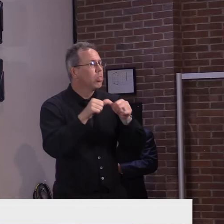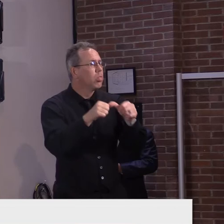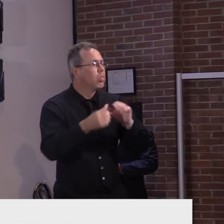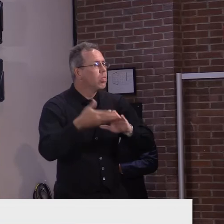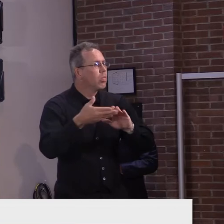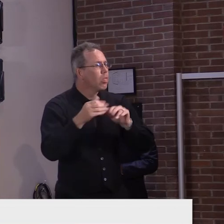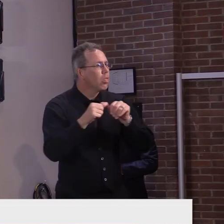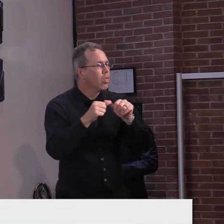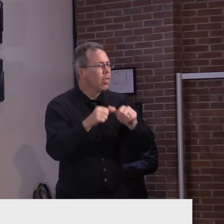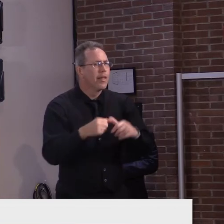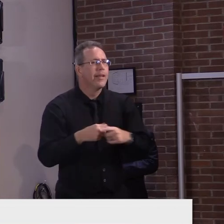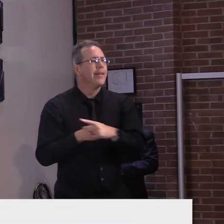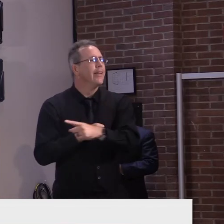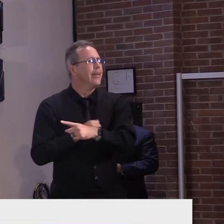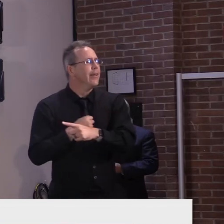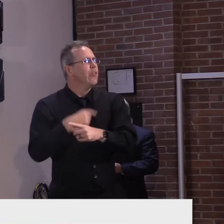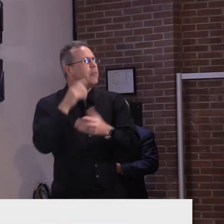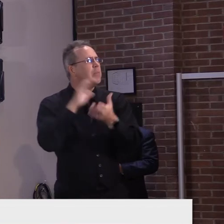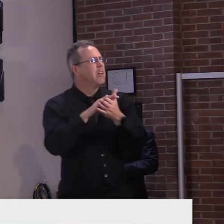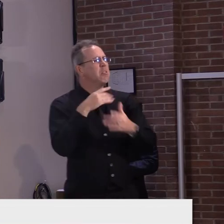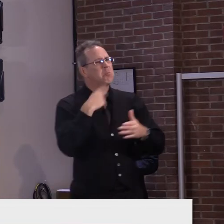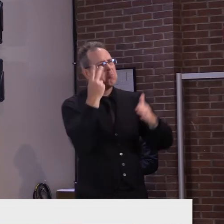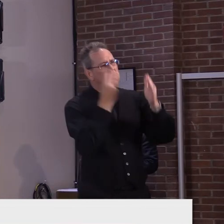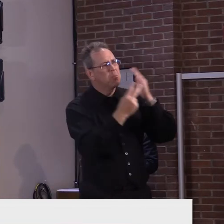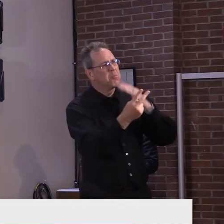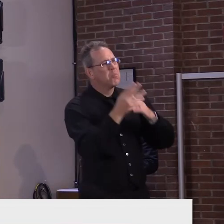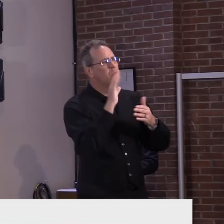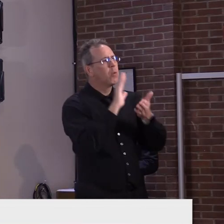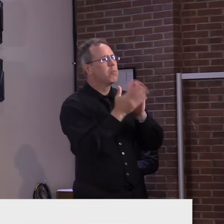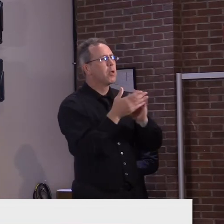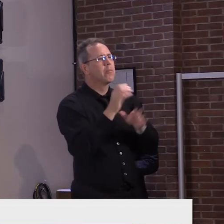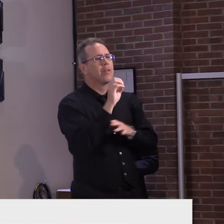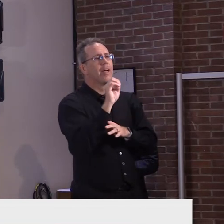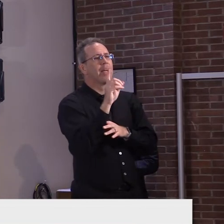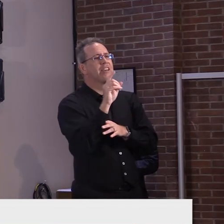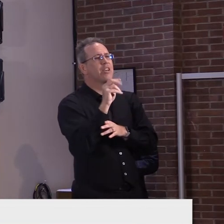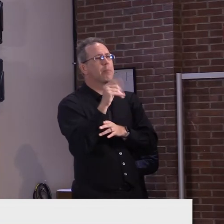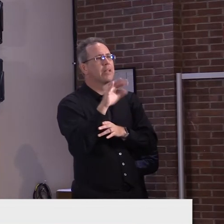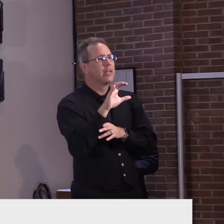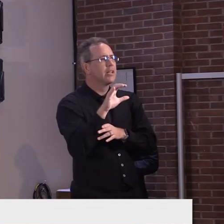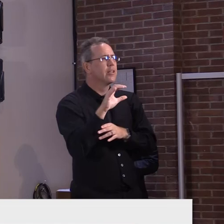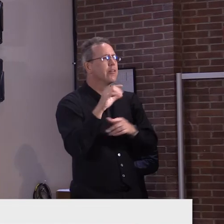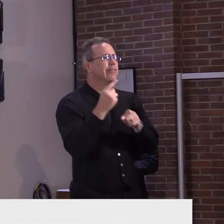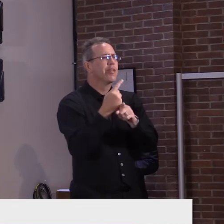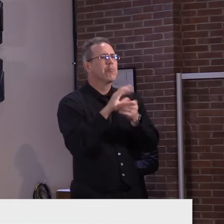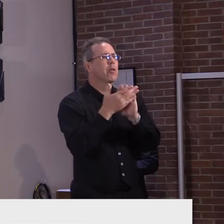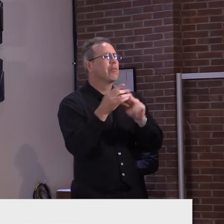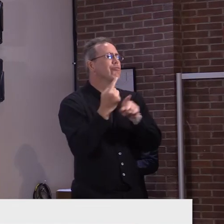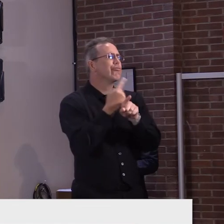Vermont. We clearly aren't going to extinction of this virus.